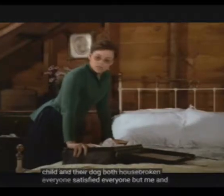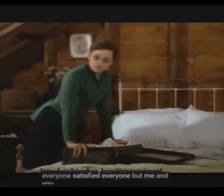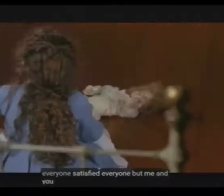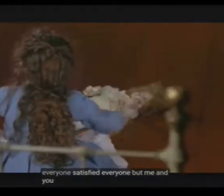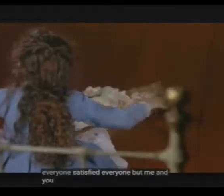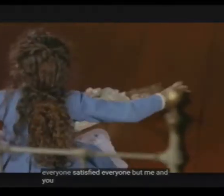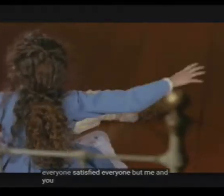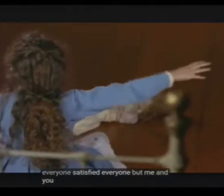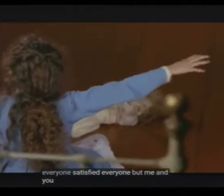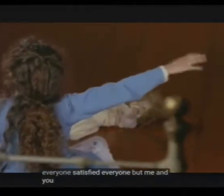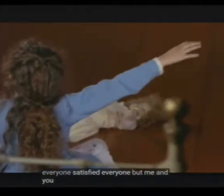And you.